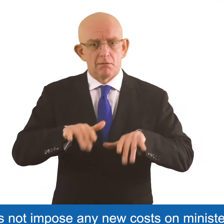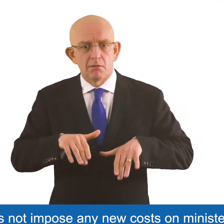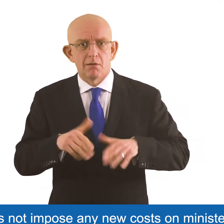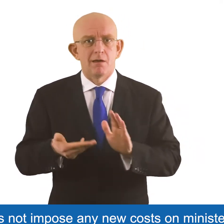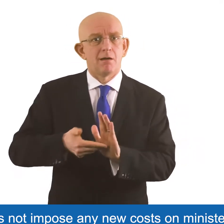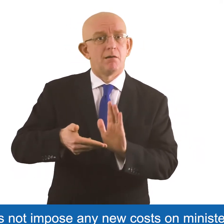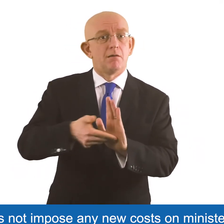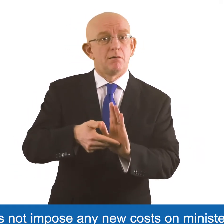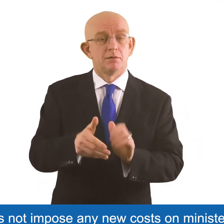costs.